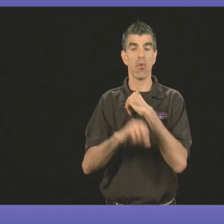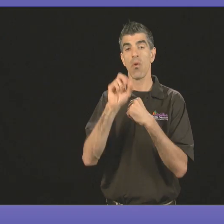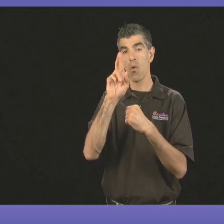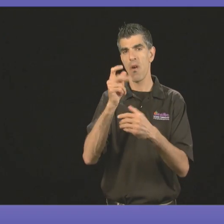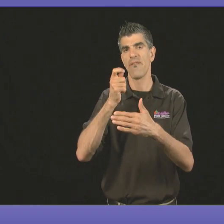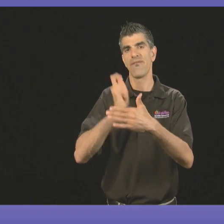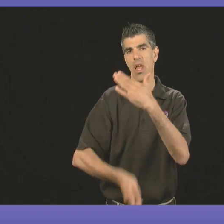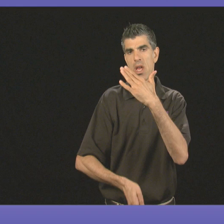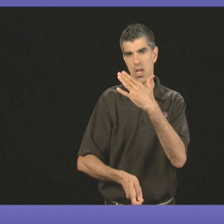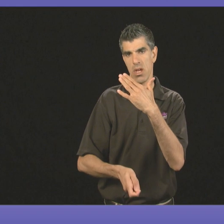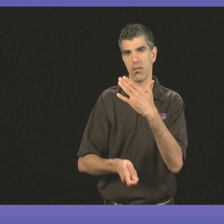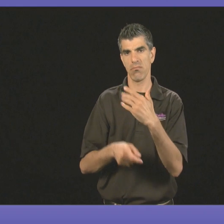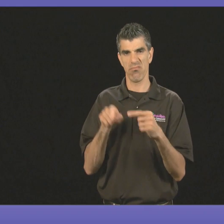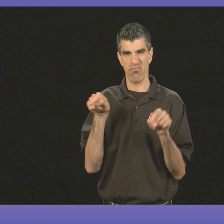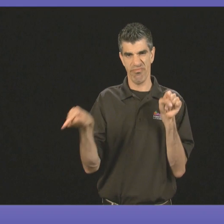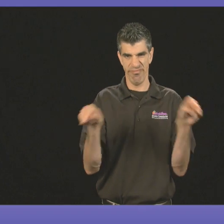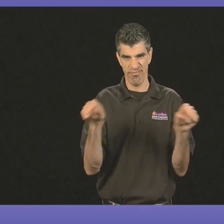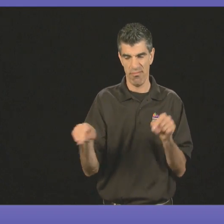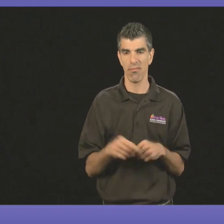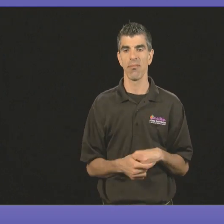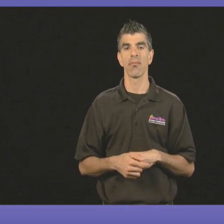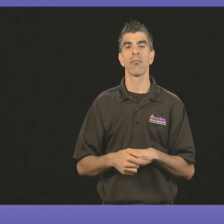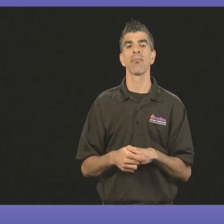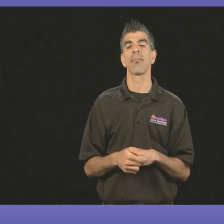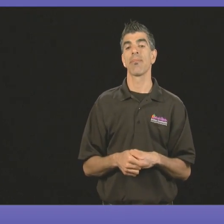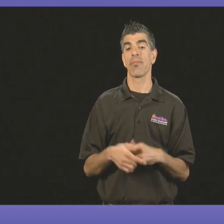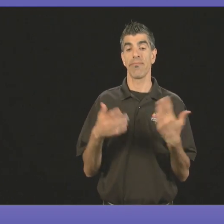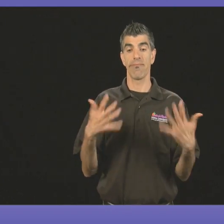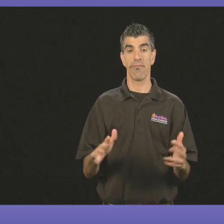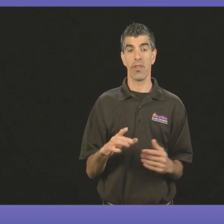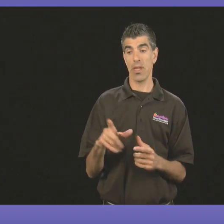There may also be fees associated.